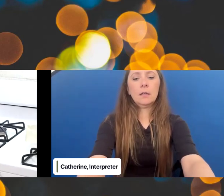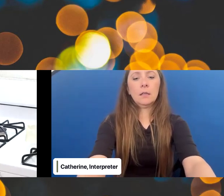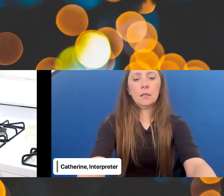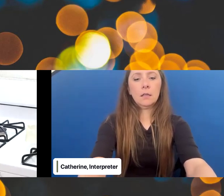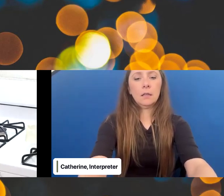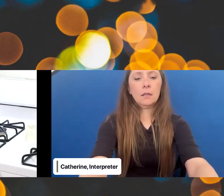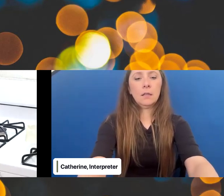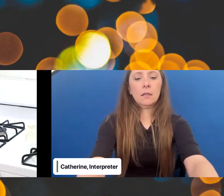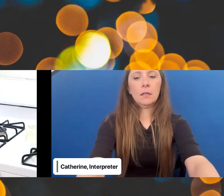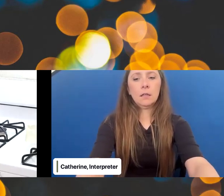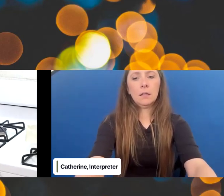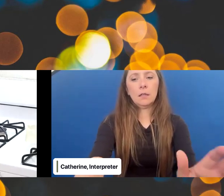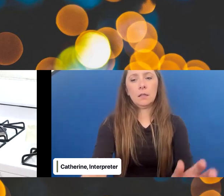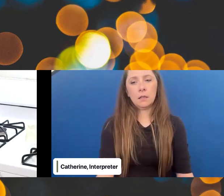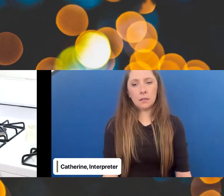Just like that.